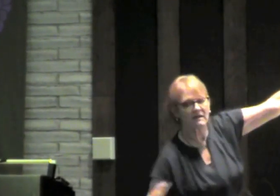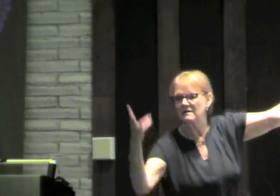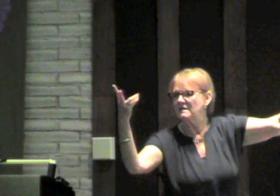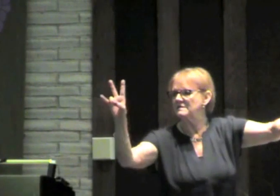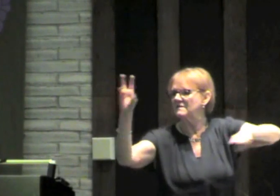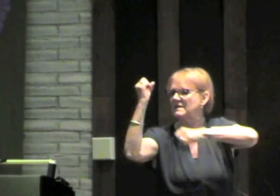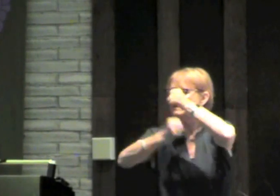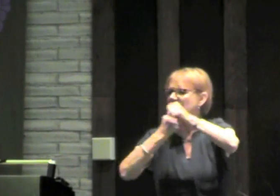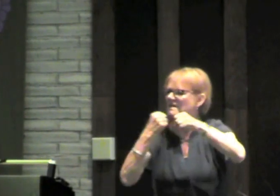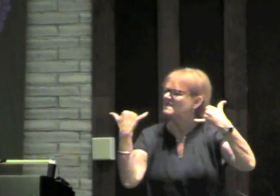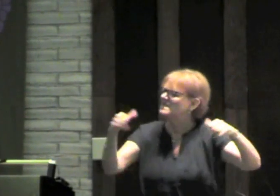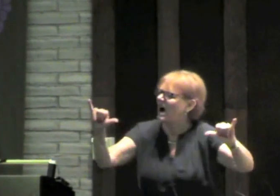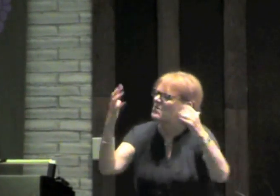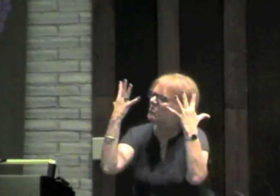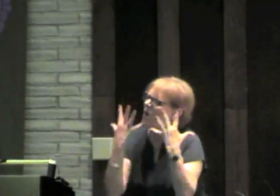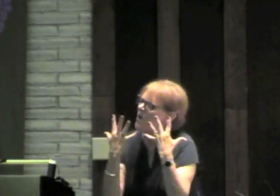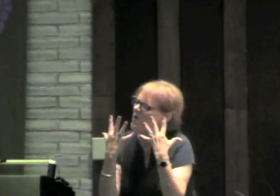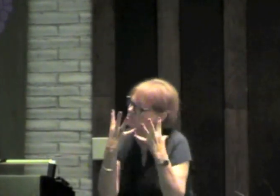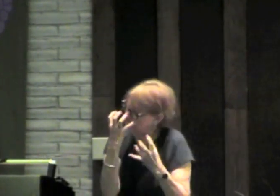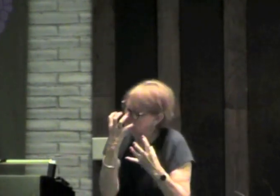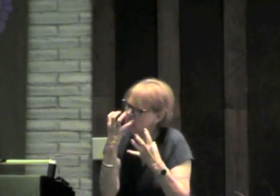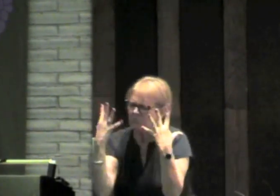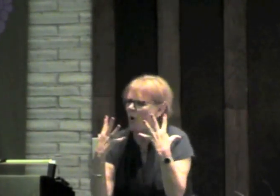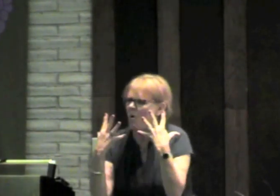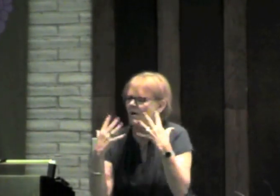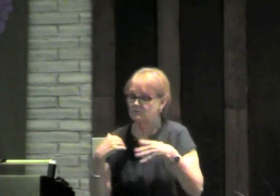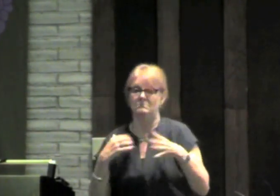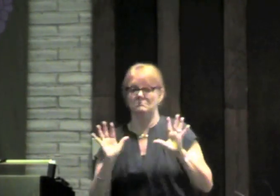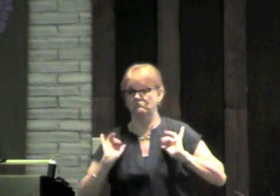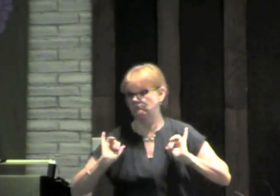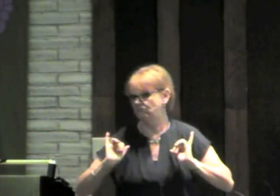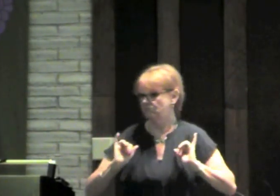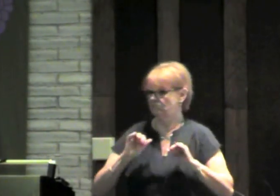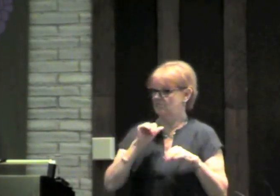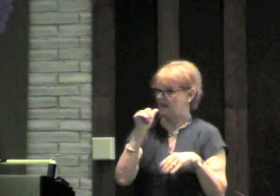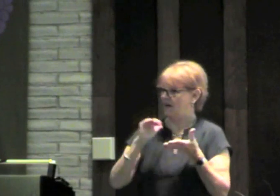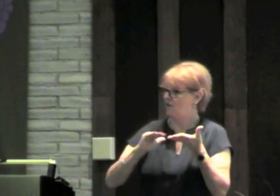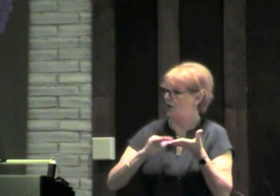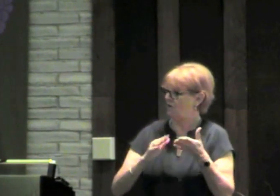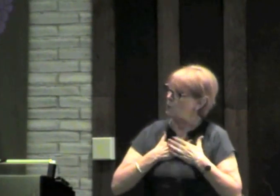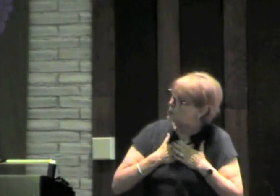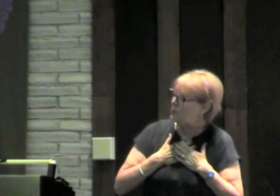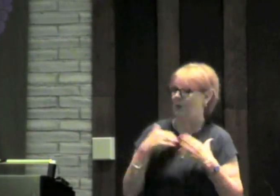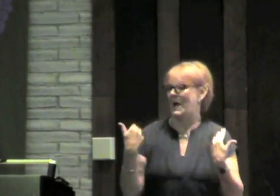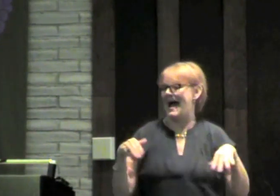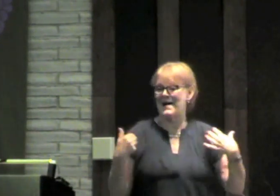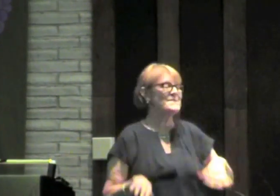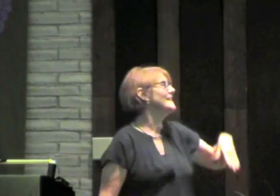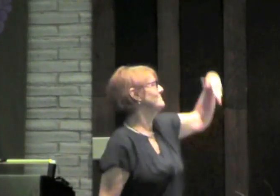we can see lots of signs that people are still rebelling against the government. And you can see this sign where they mourn the 67-year existence